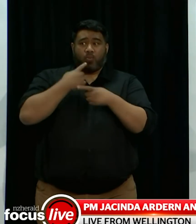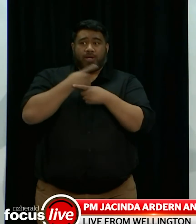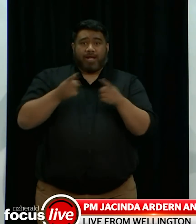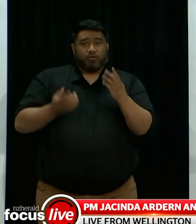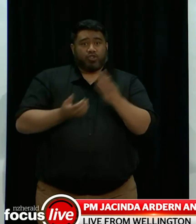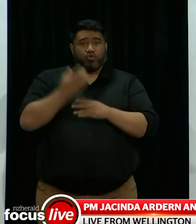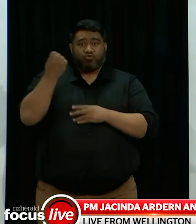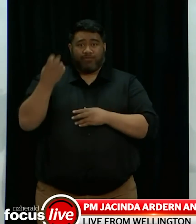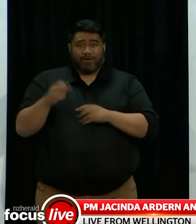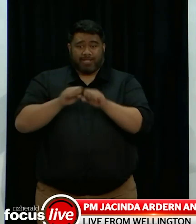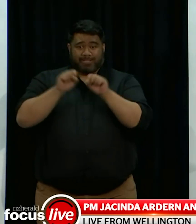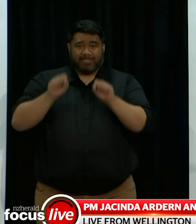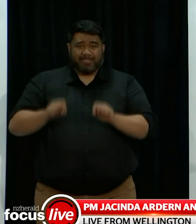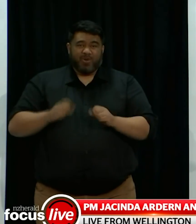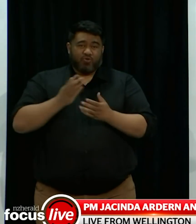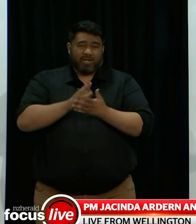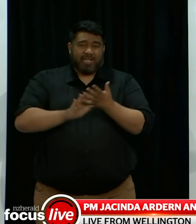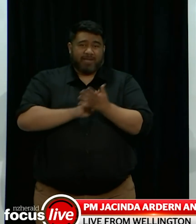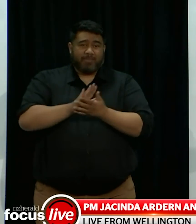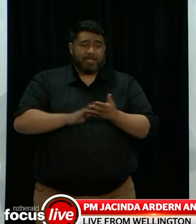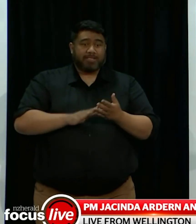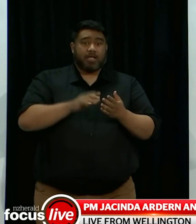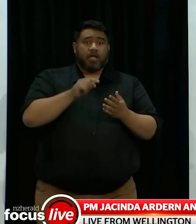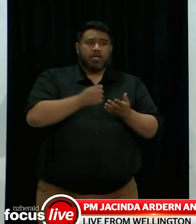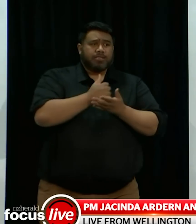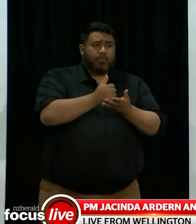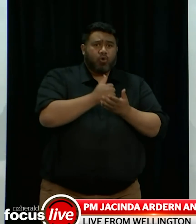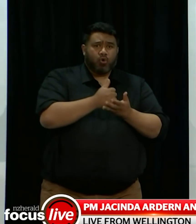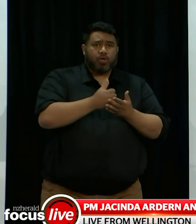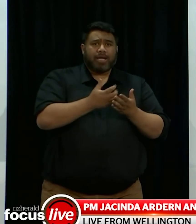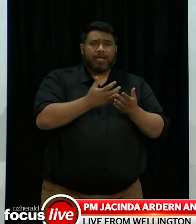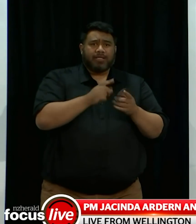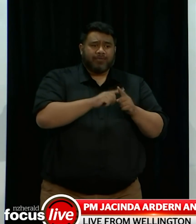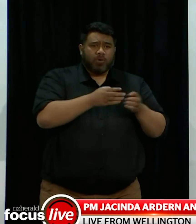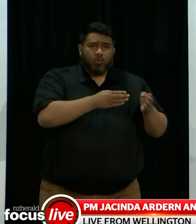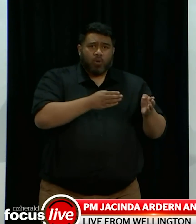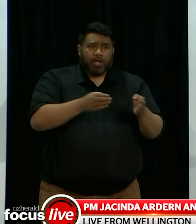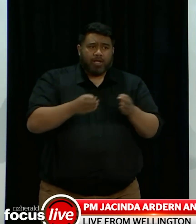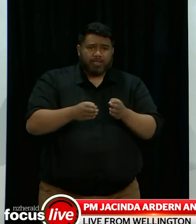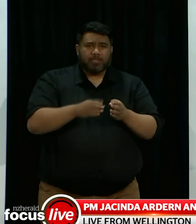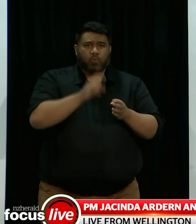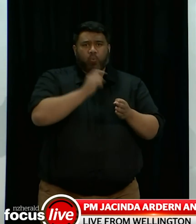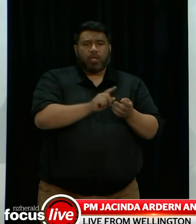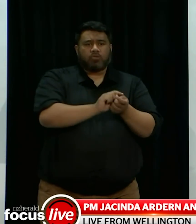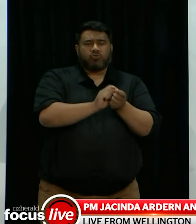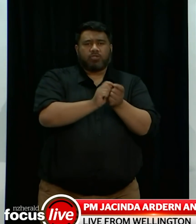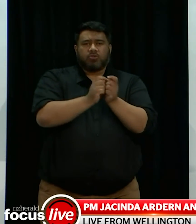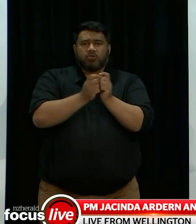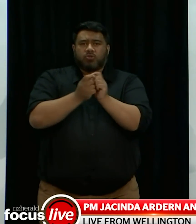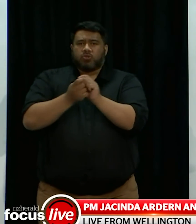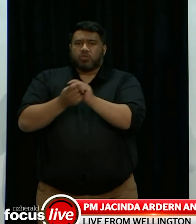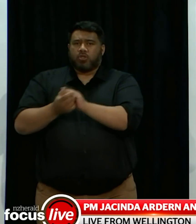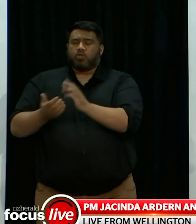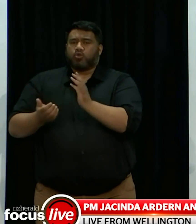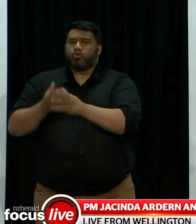are moving away from the broad-based economic supports such as the wage subsidy scheme and the resurgent support payment that have been